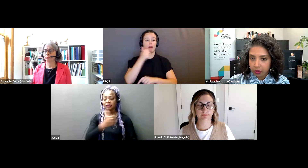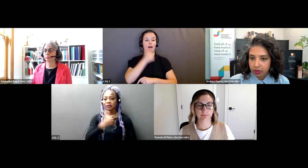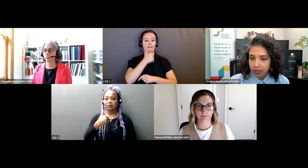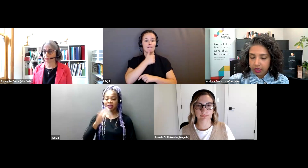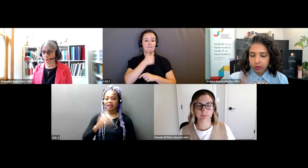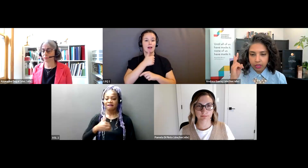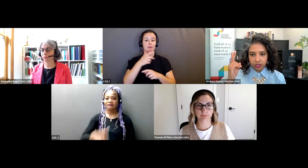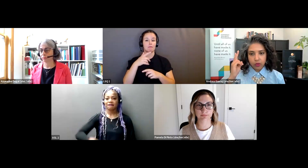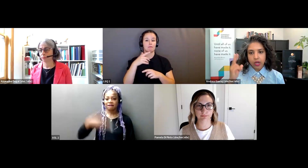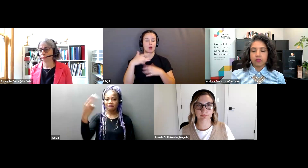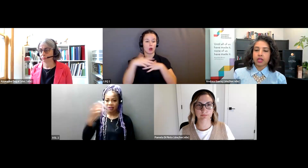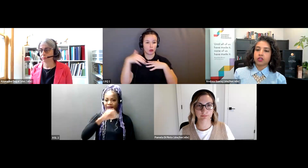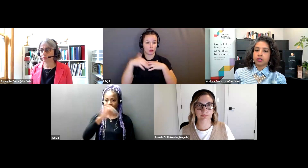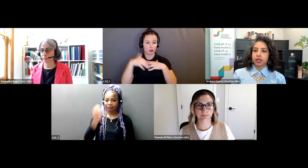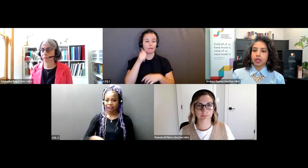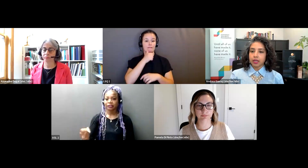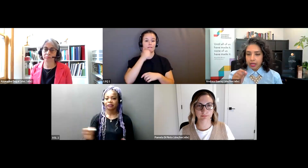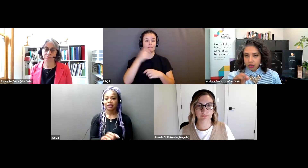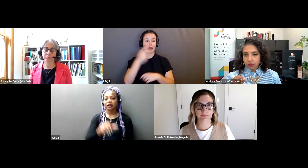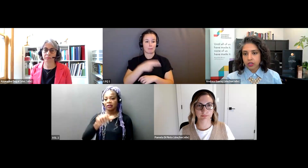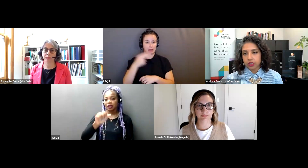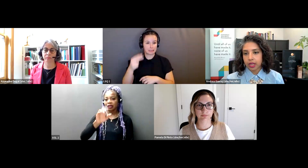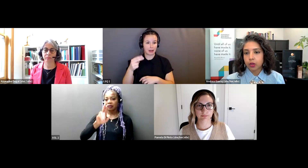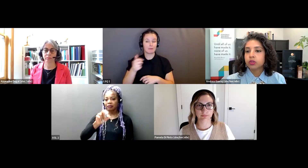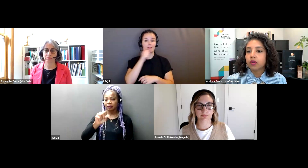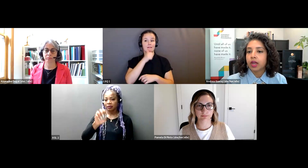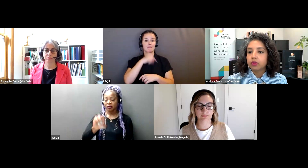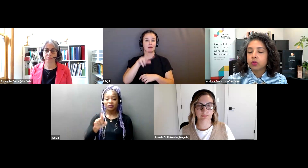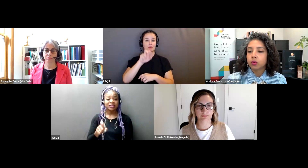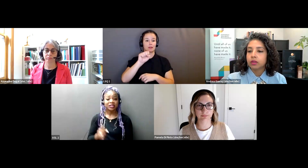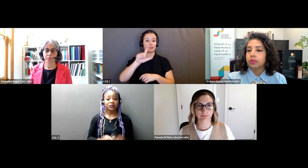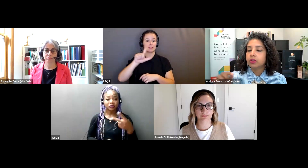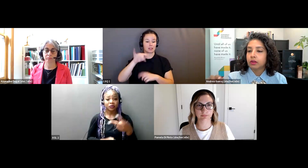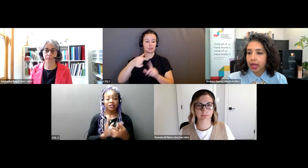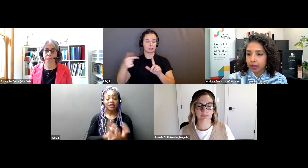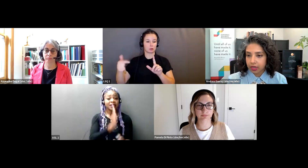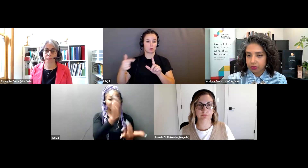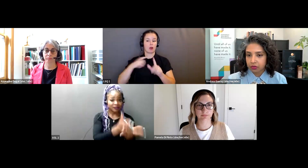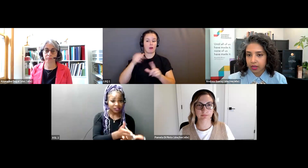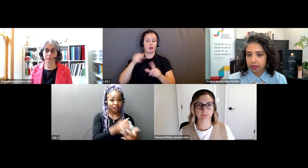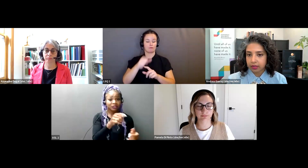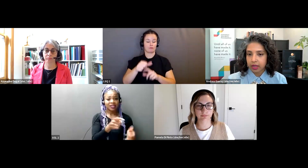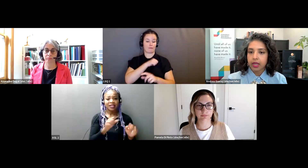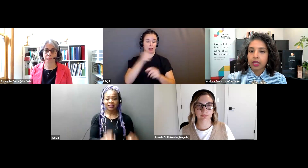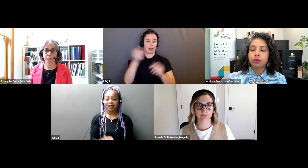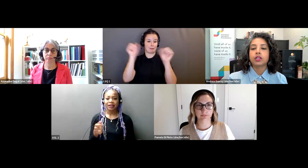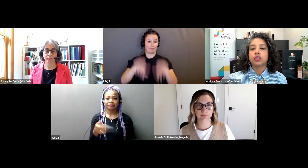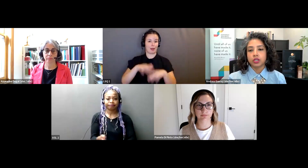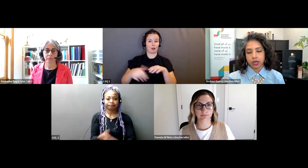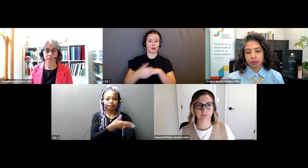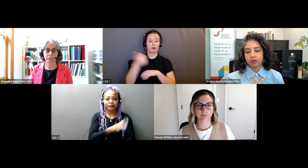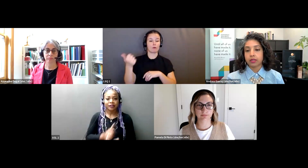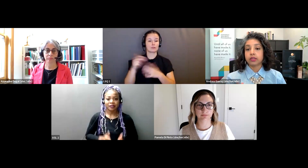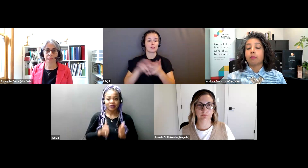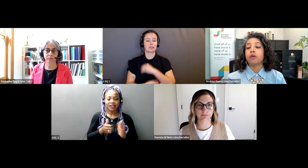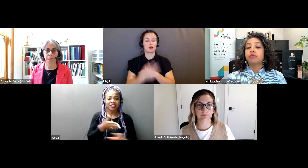rates of abuse. We need 2 kinds of actions today: intervention to help survivors rebuild their lives after violence, and prevention